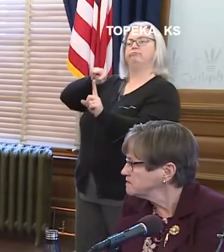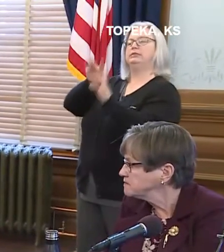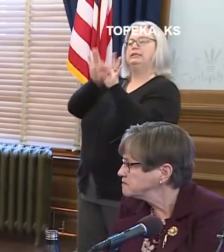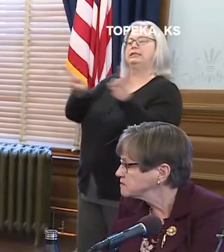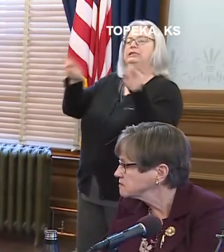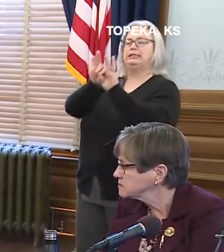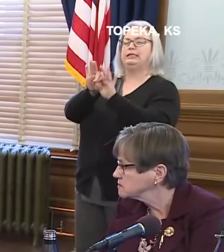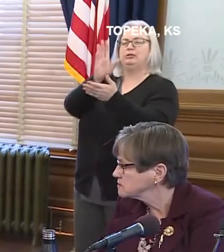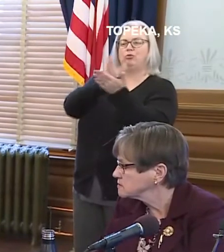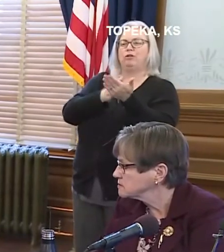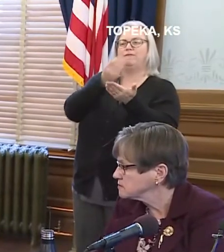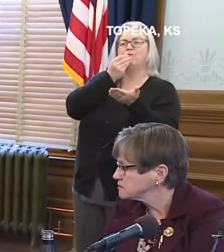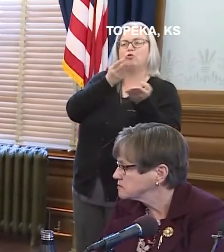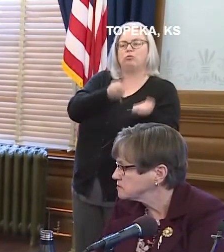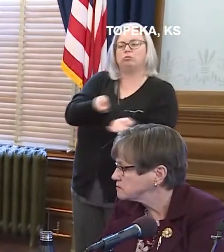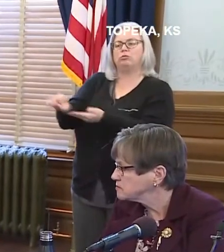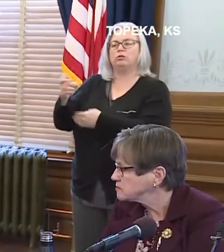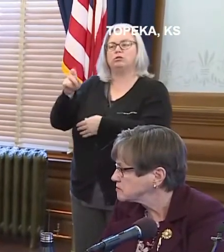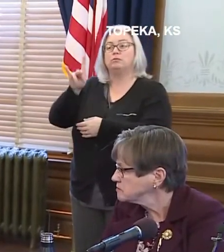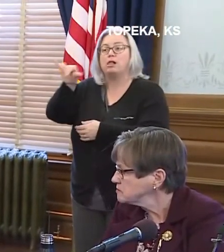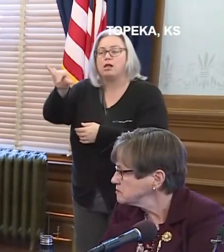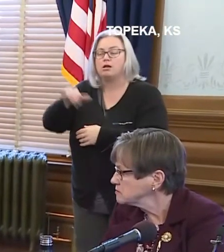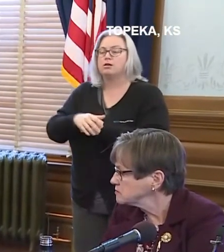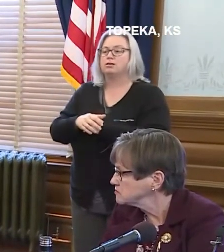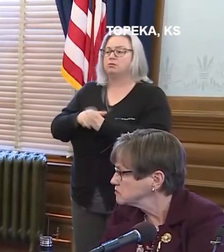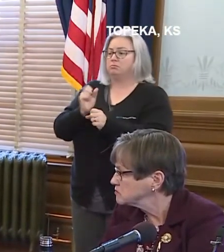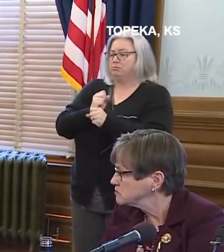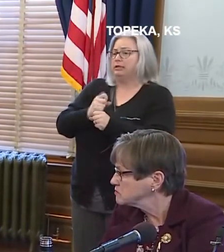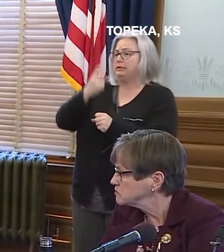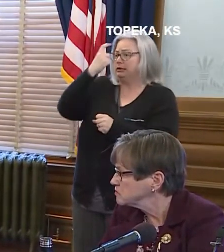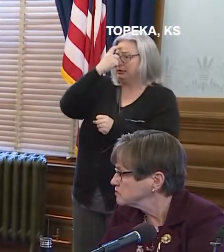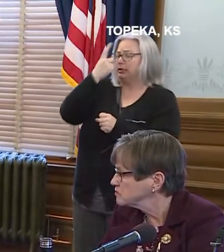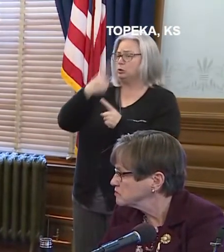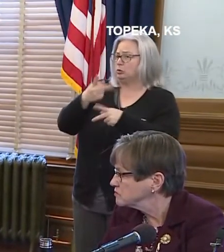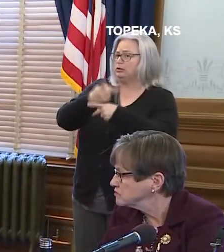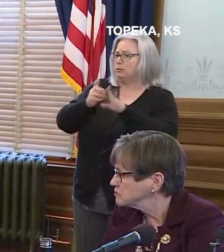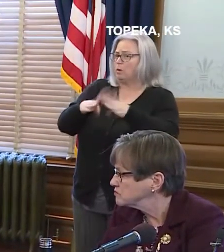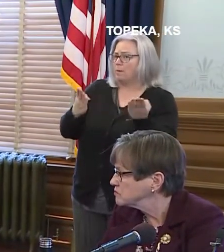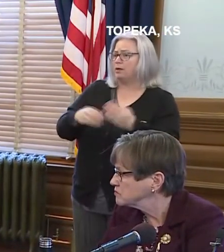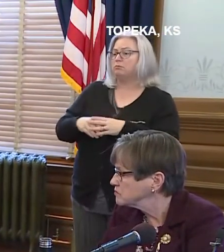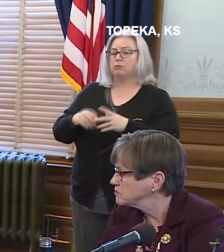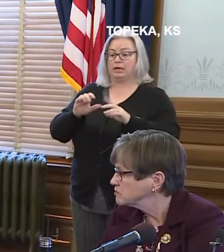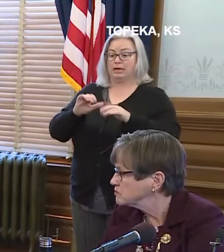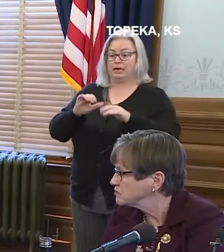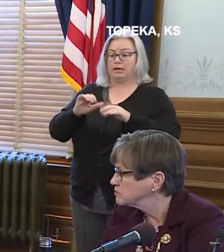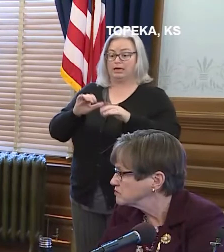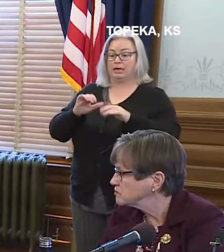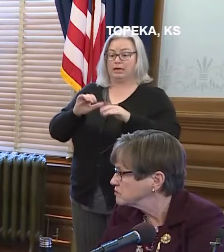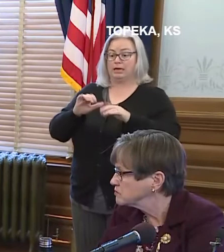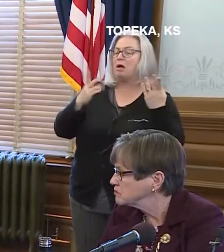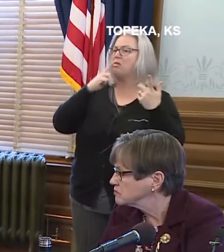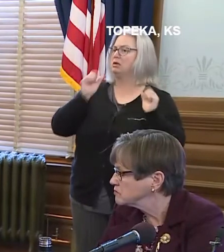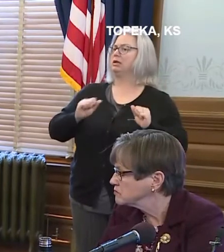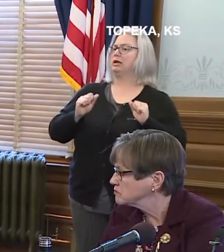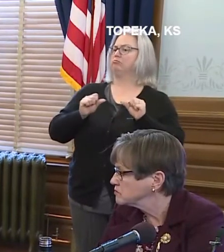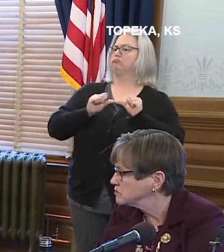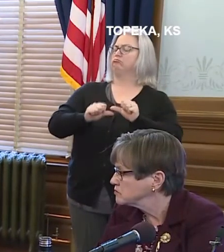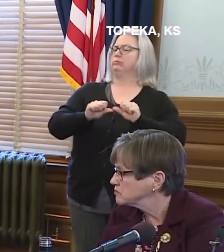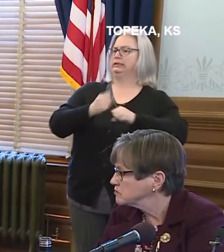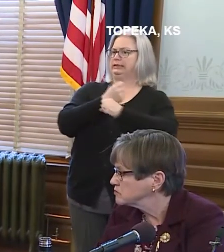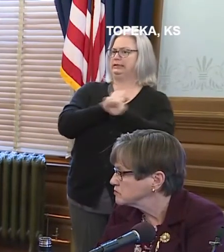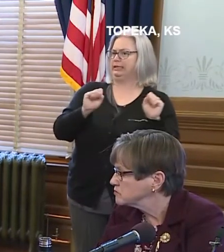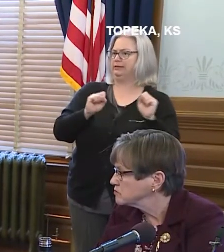supply, I think it's a very sensible thing to have done. I think it can be done safely. And I know there's been